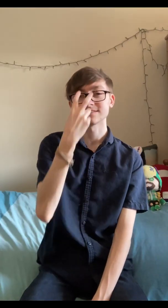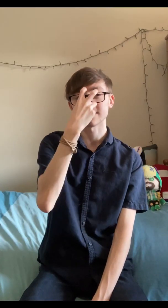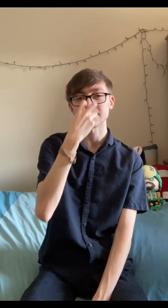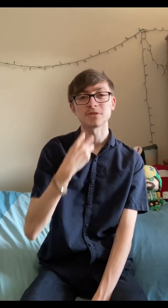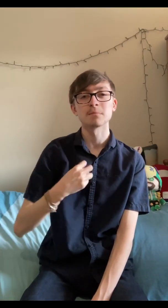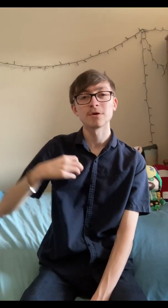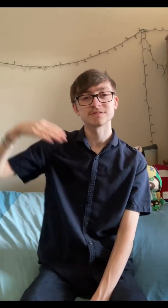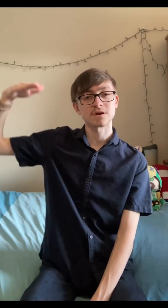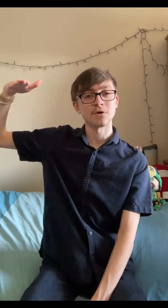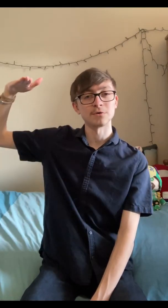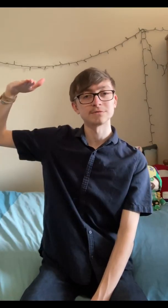like the most old.